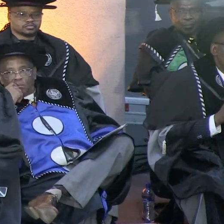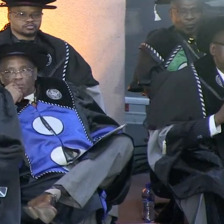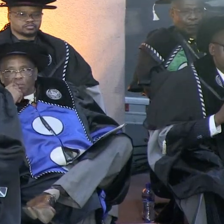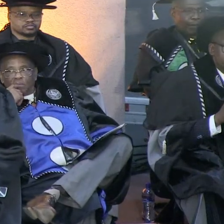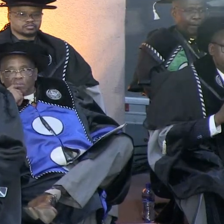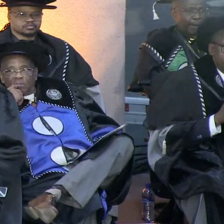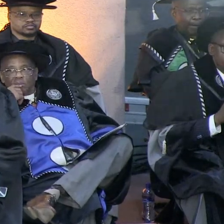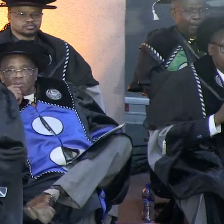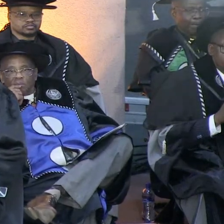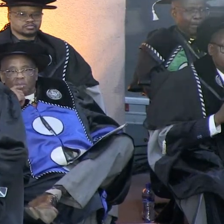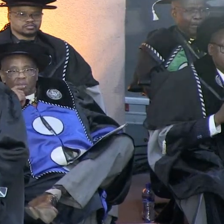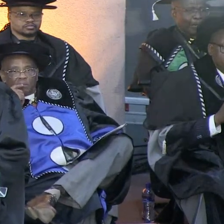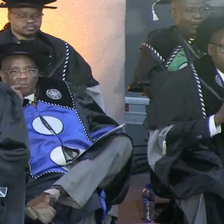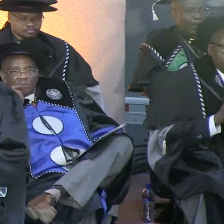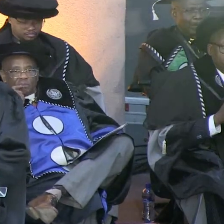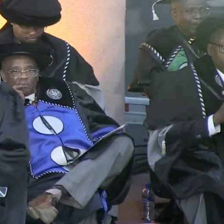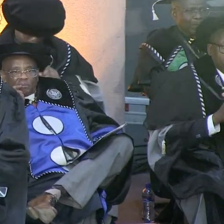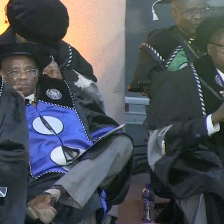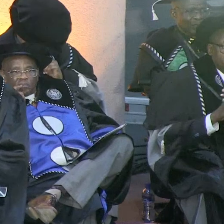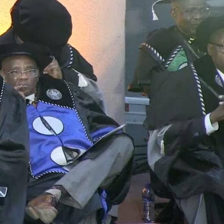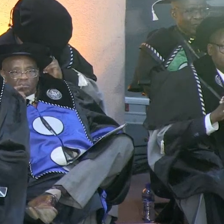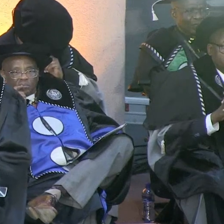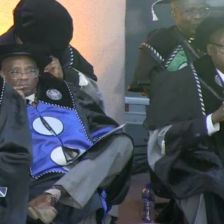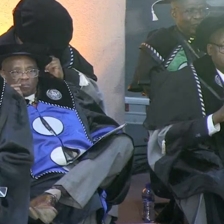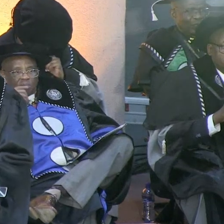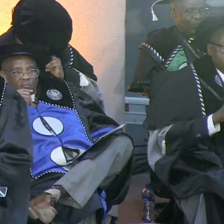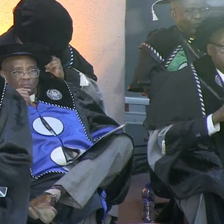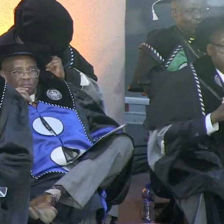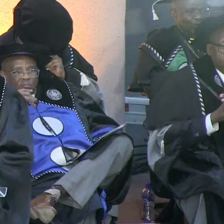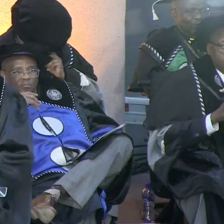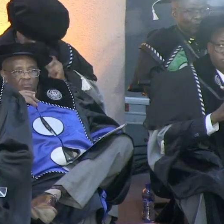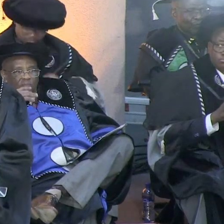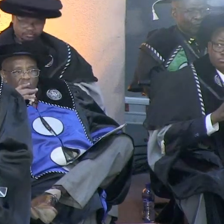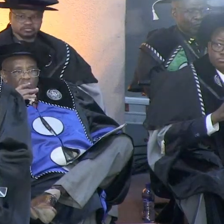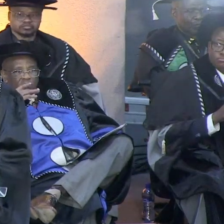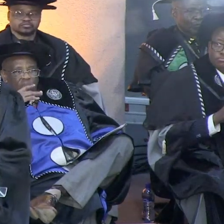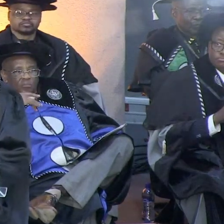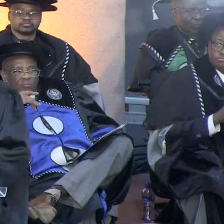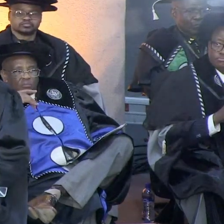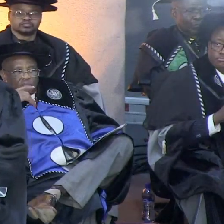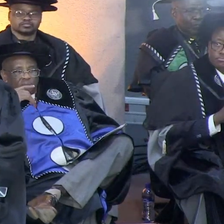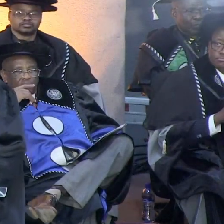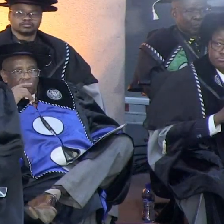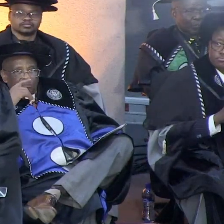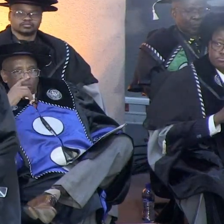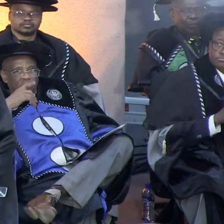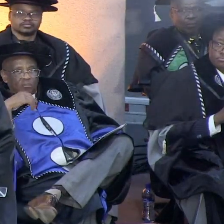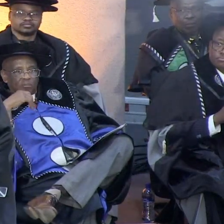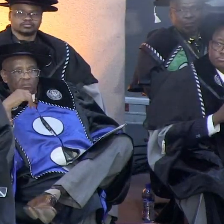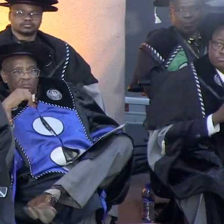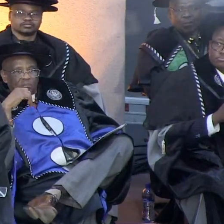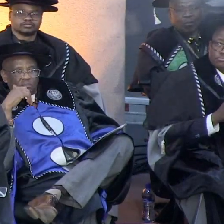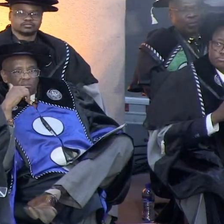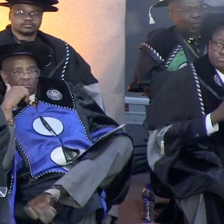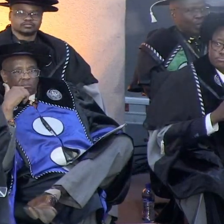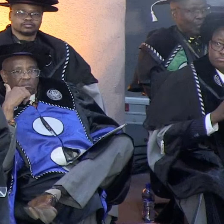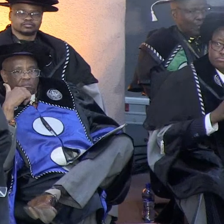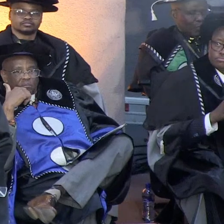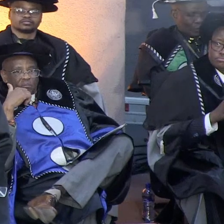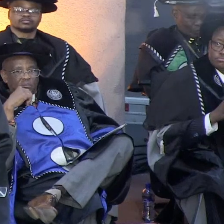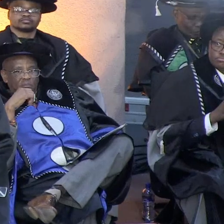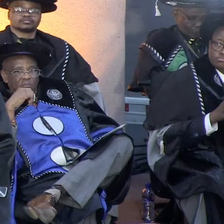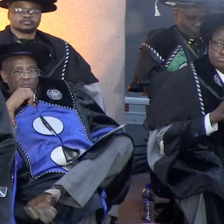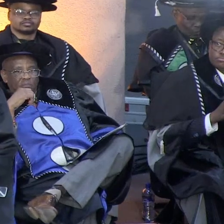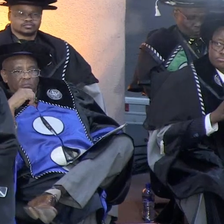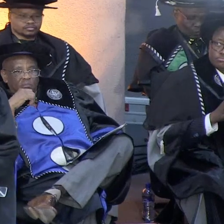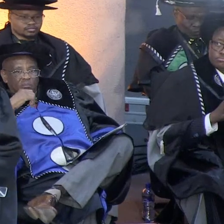If only we are brave enough to see it, if only we are brave enough to be it. We are grateful